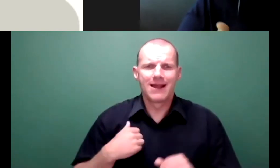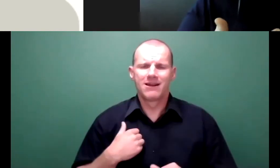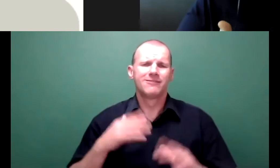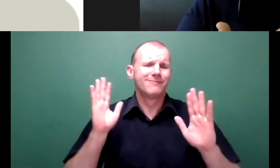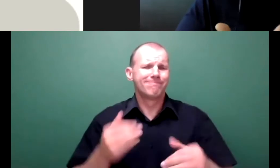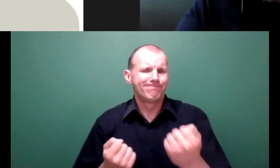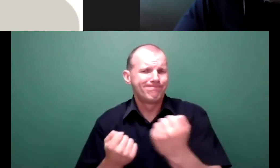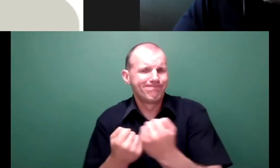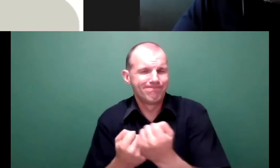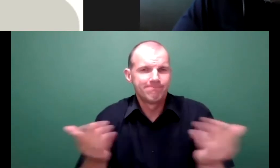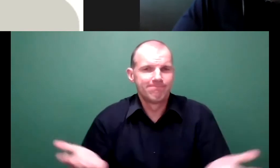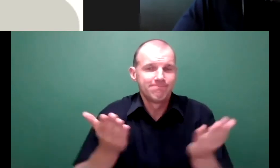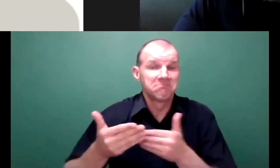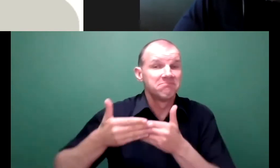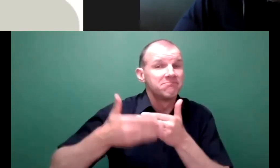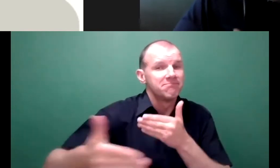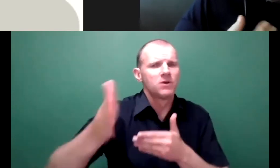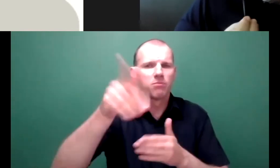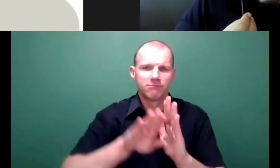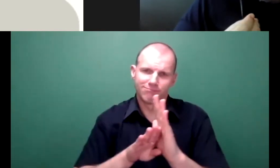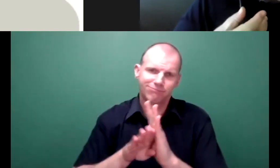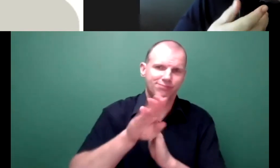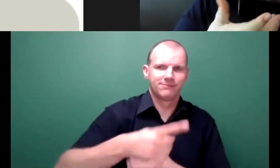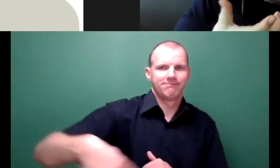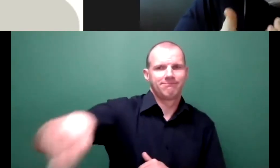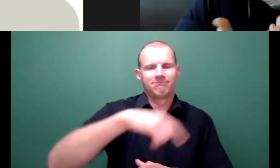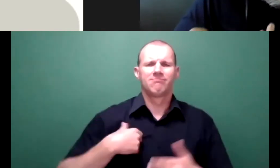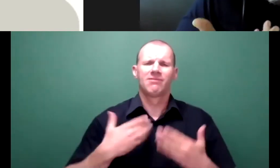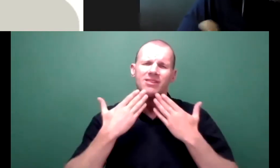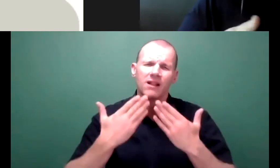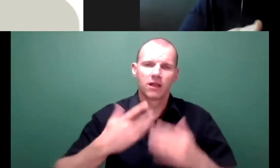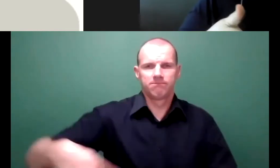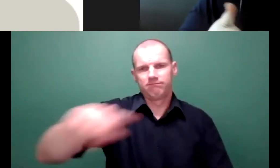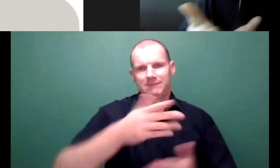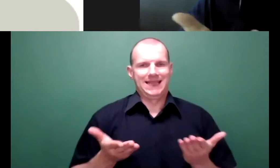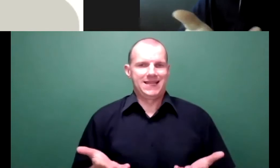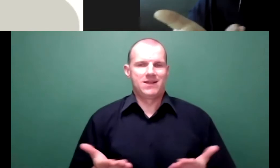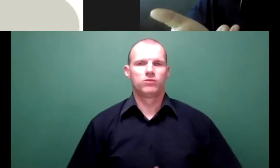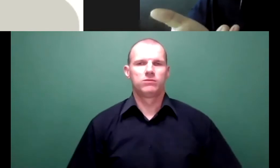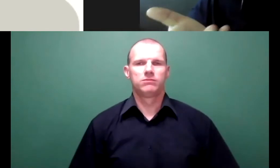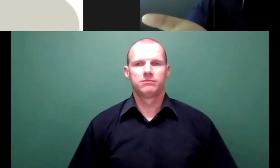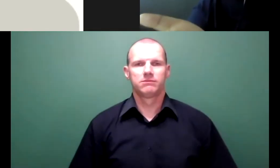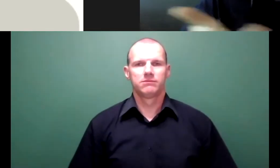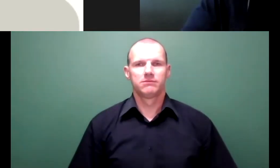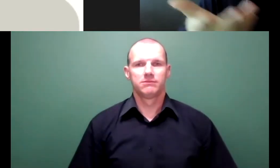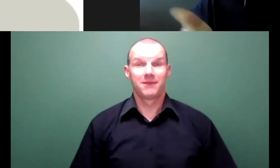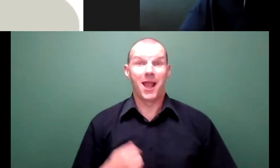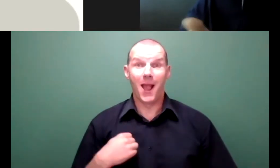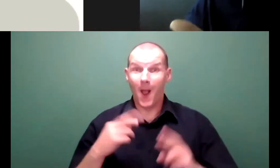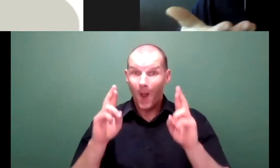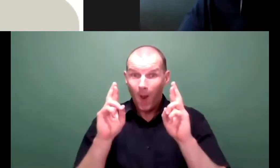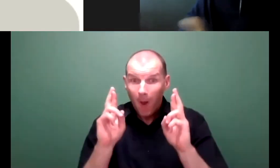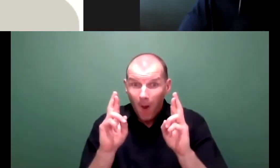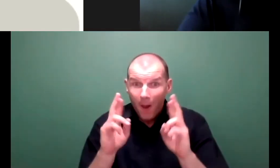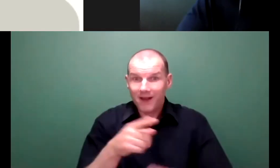really respect you as interpreters, people that do not have only a little bit of experience, and then to be part of this